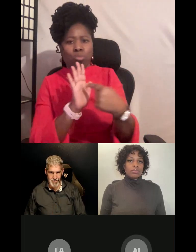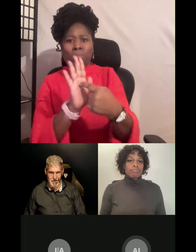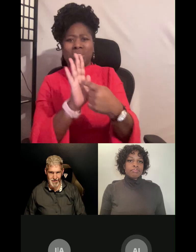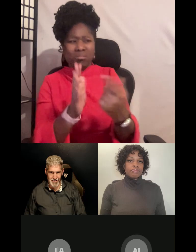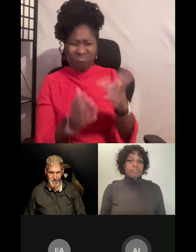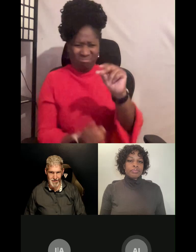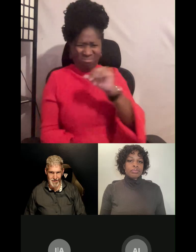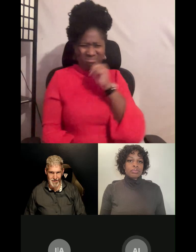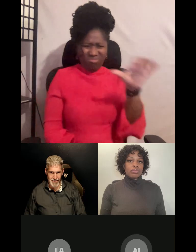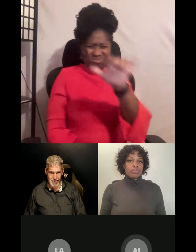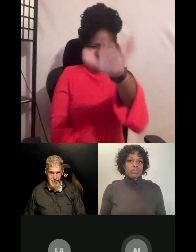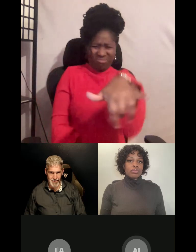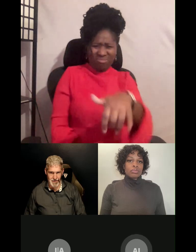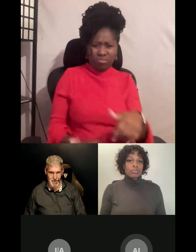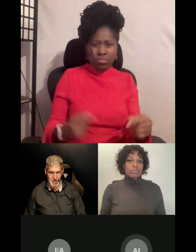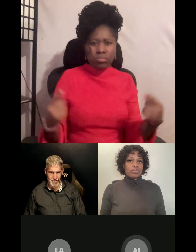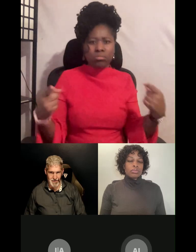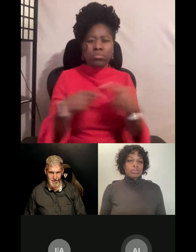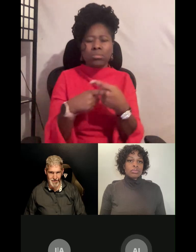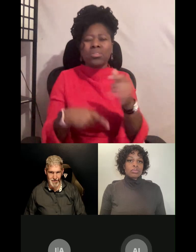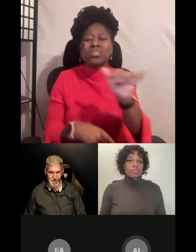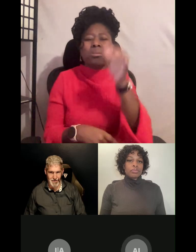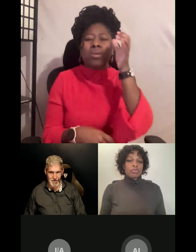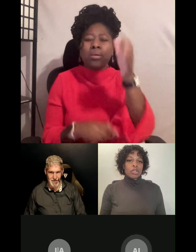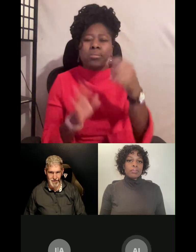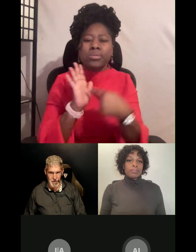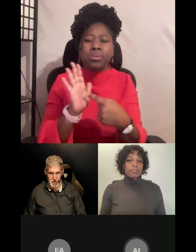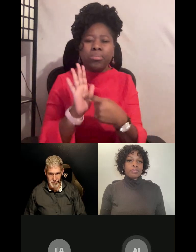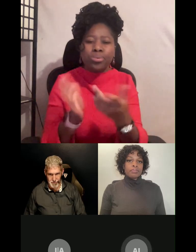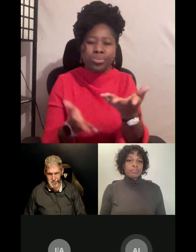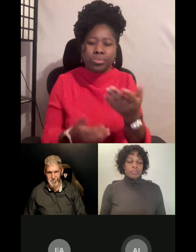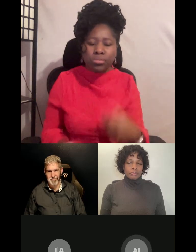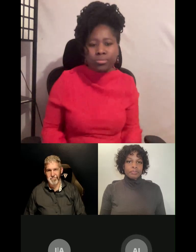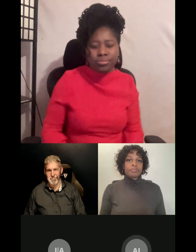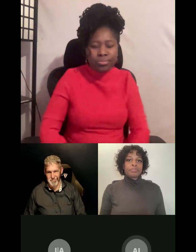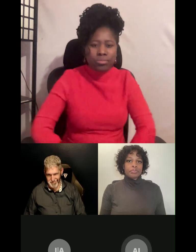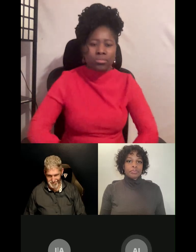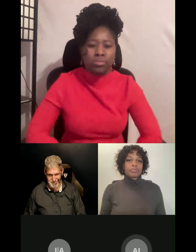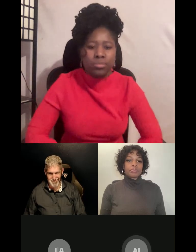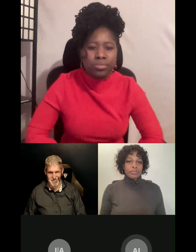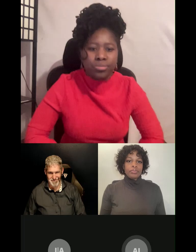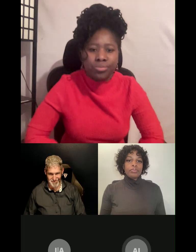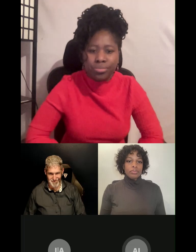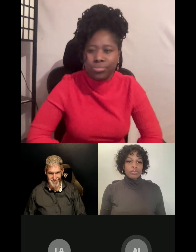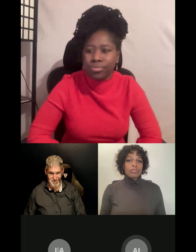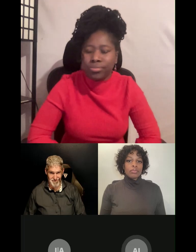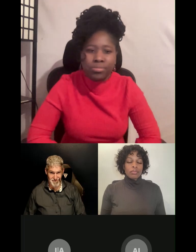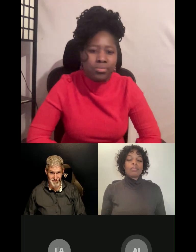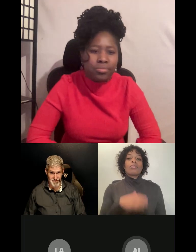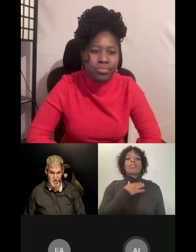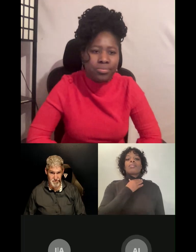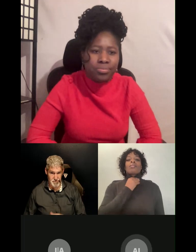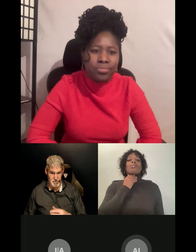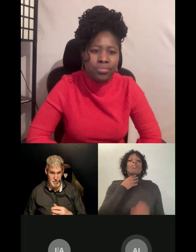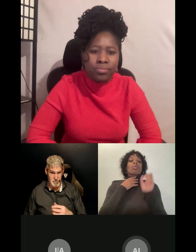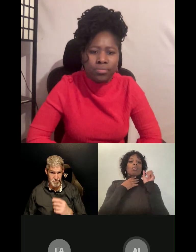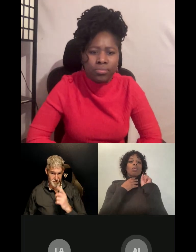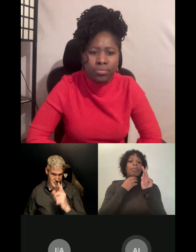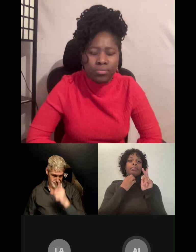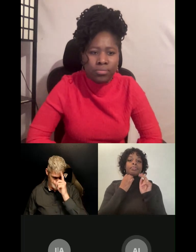You, the Netflix documentary about Gallaudet. I heard that there was a lot of negative feedback because it didn't